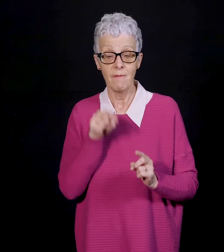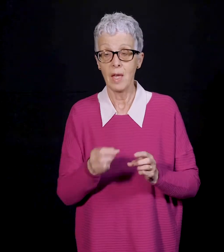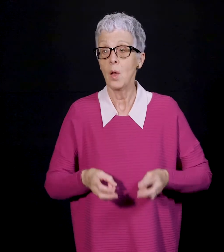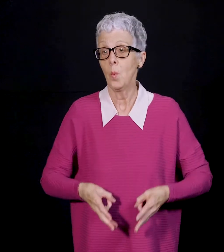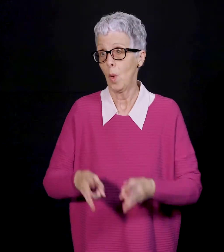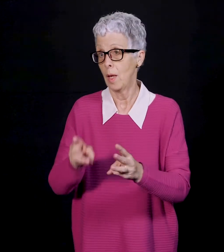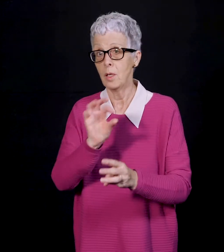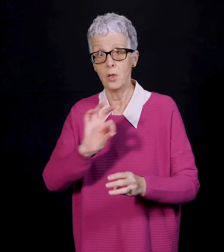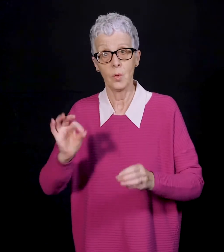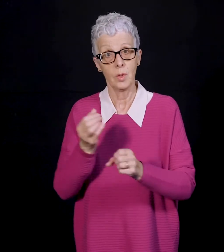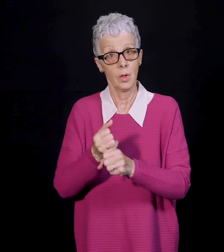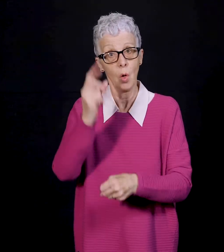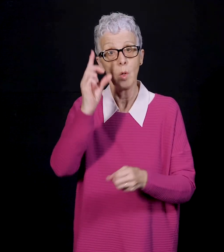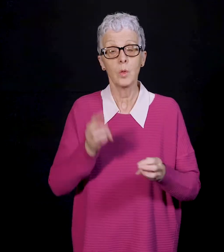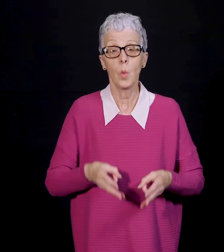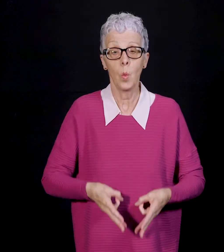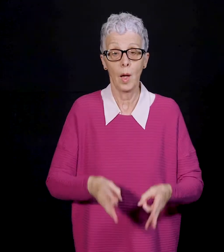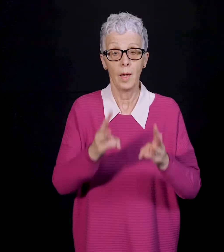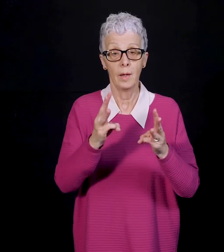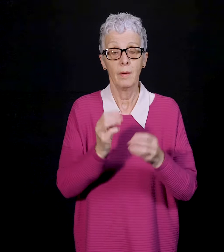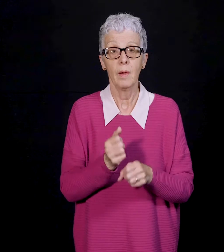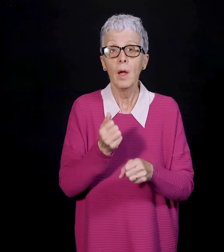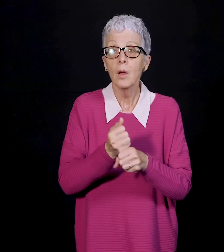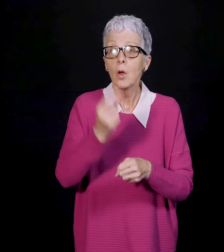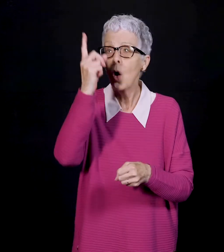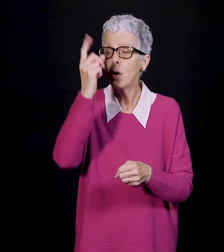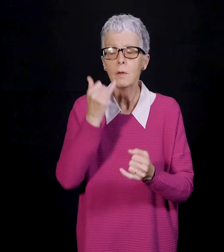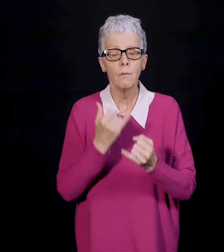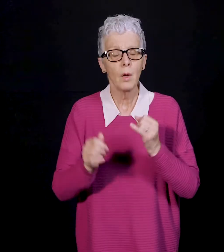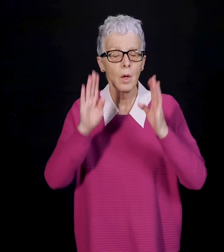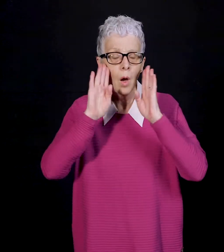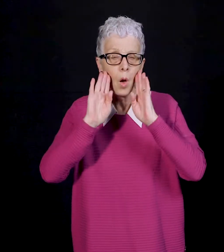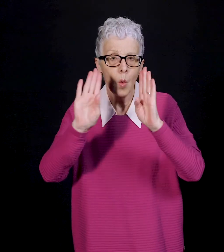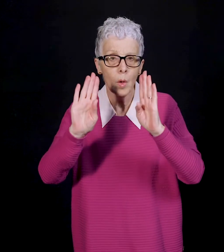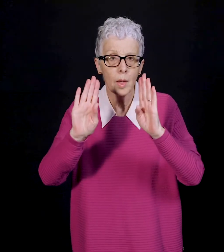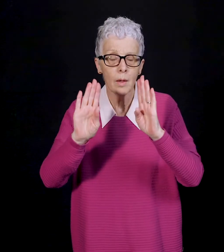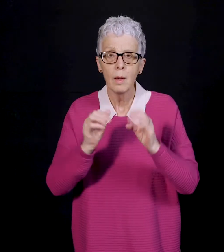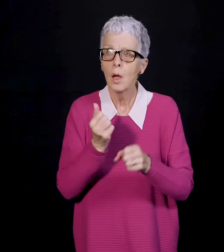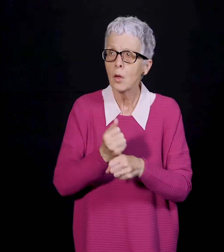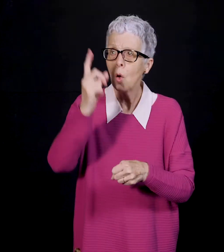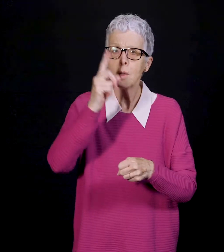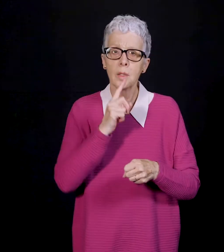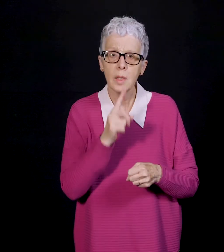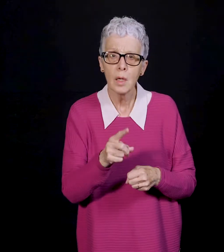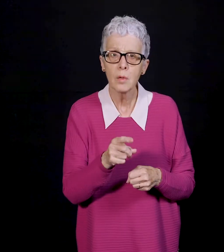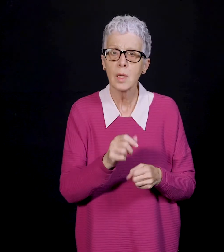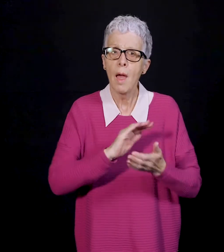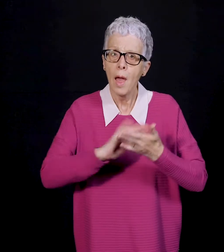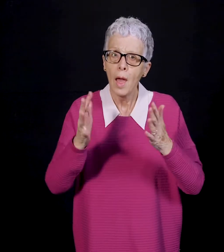God's. Because God, you see, is holy, and God sets the pattern upon which he will be worshipped.